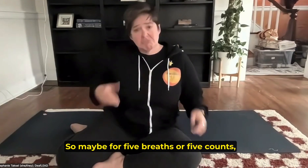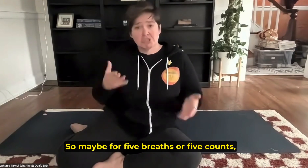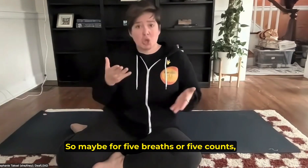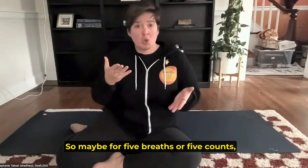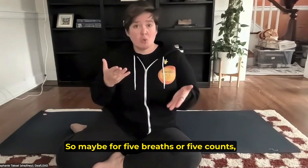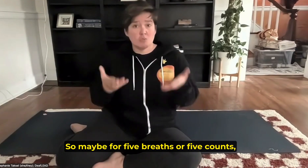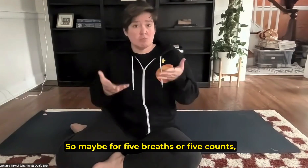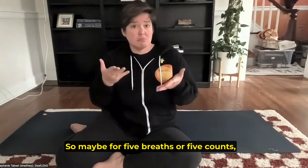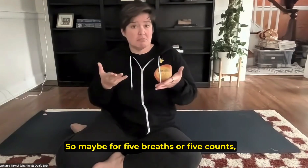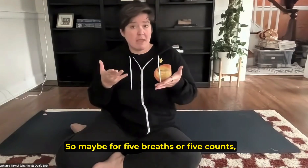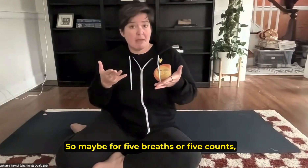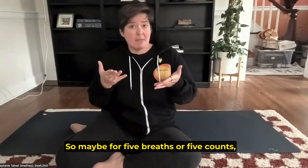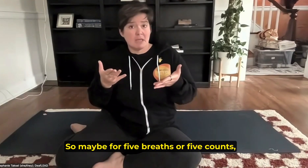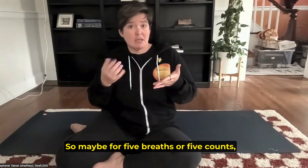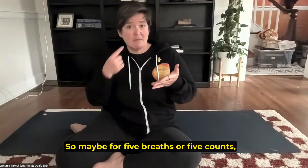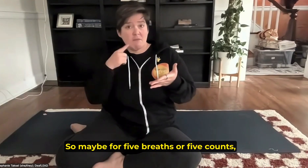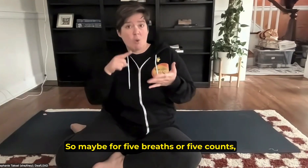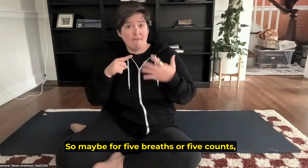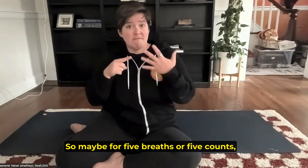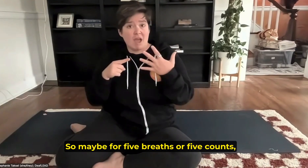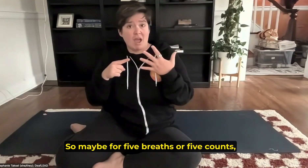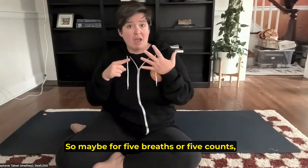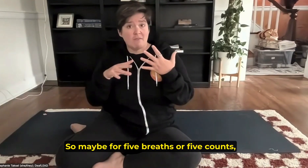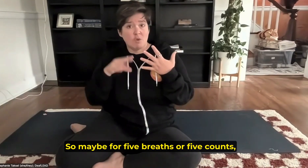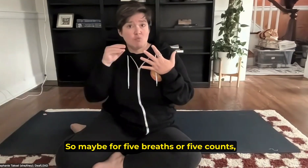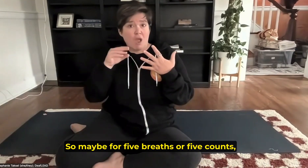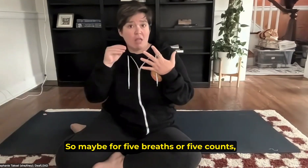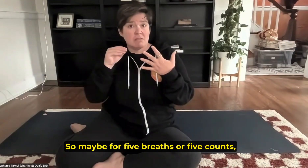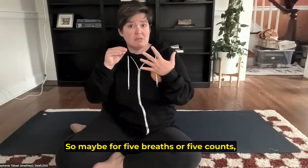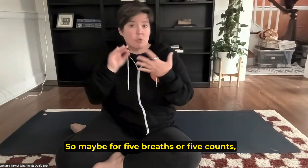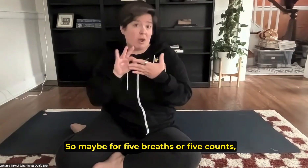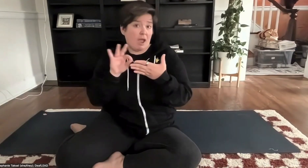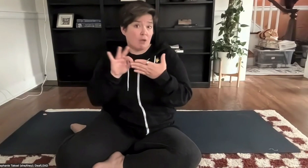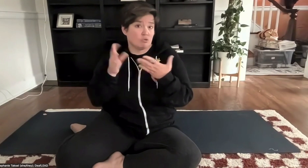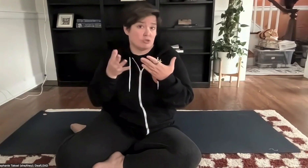So maybe for 5 breaths or 5 counts.